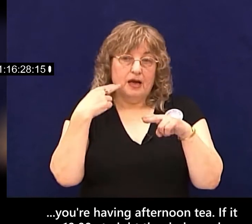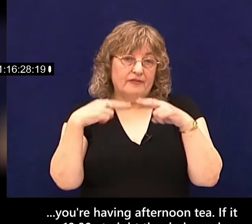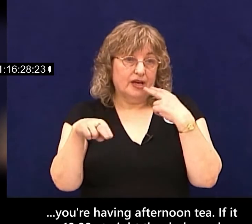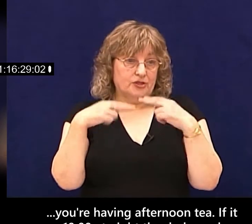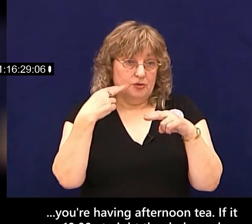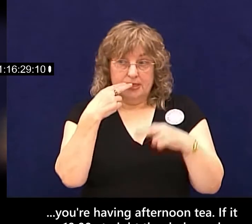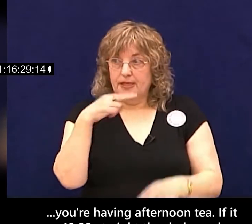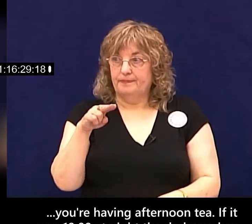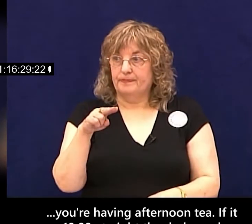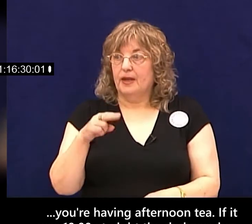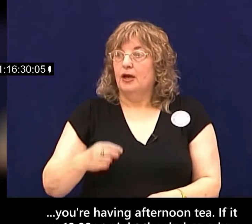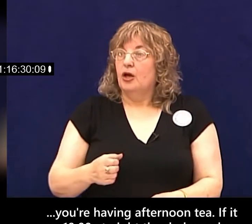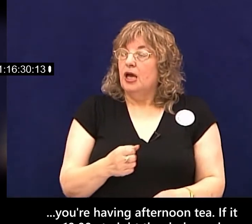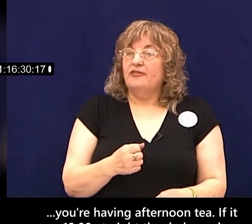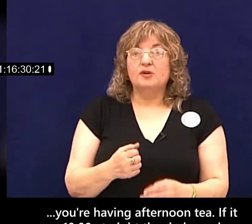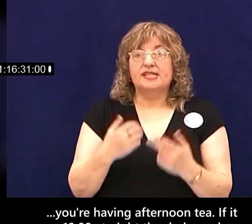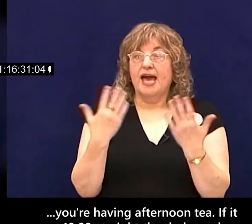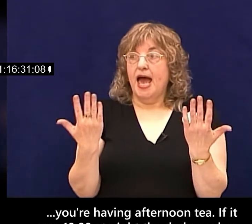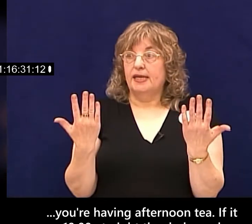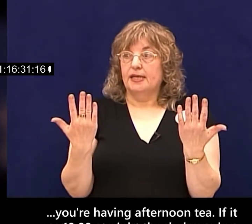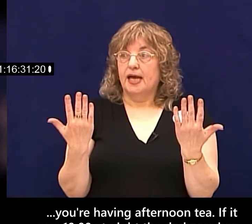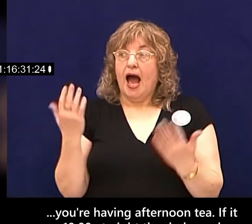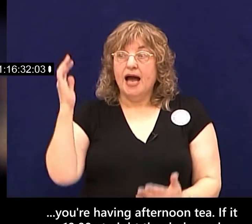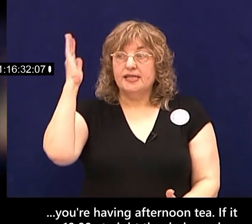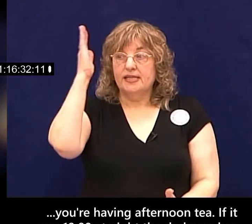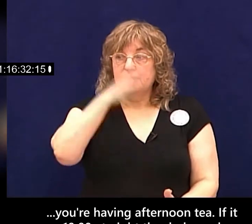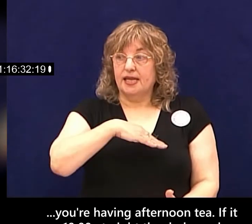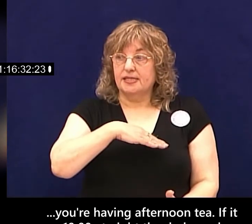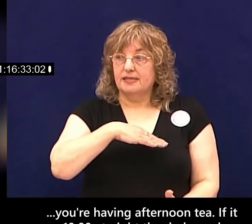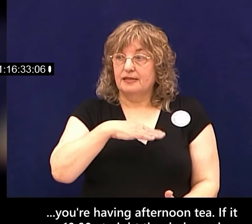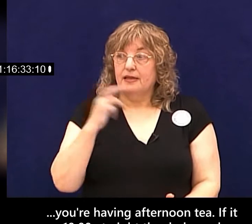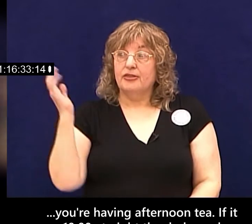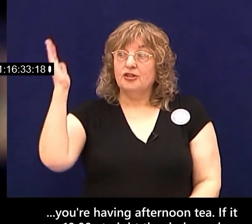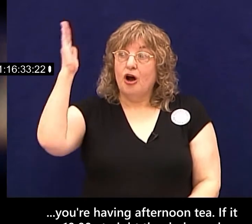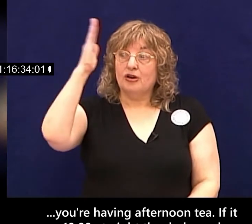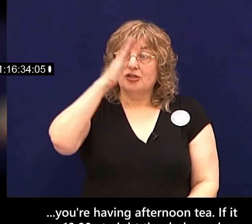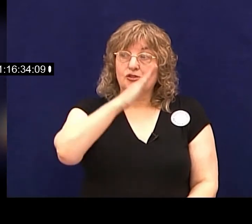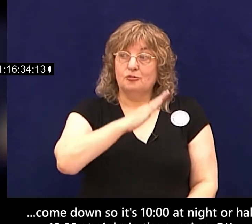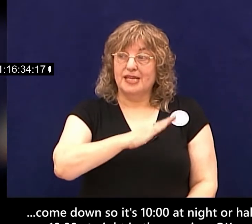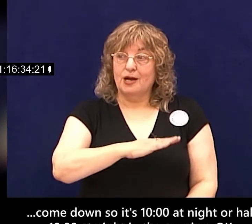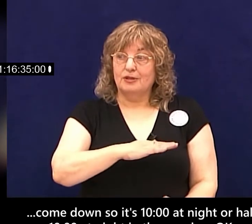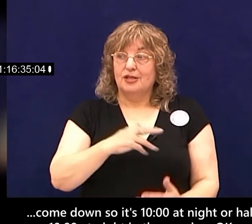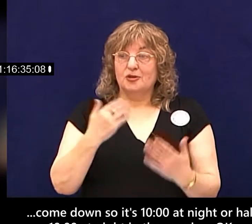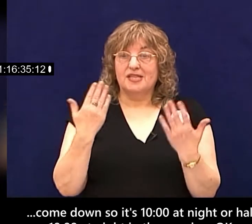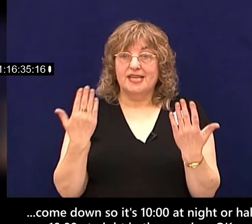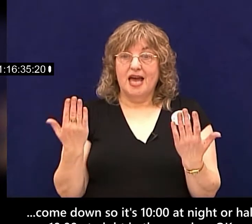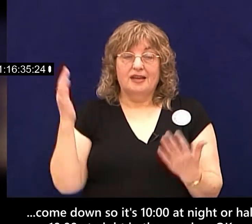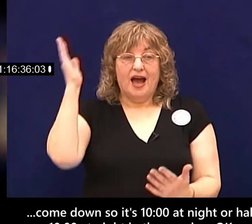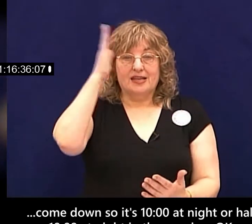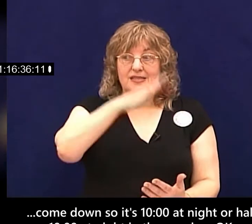having afternoon tea. If it was 10 at night, the darkness has come down, so it's 10 at